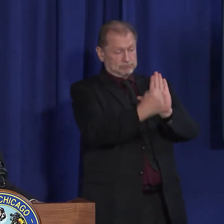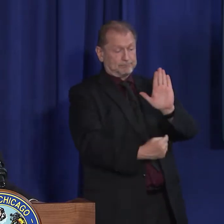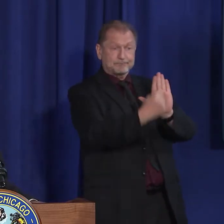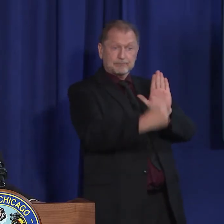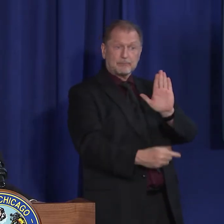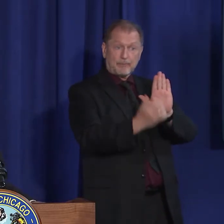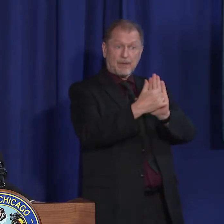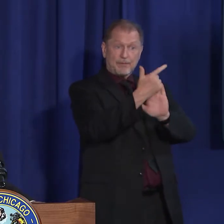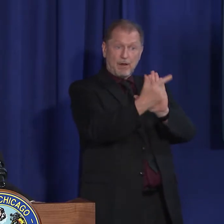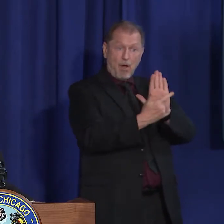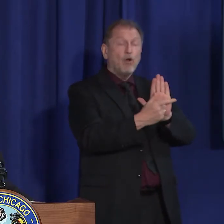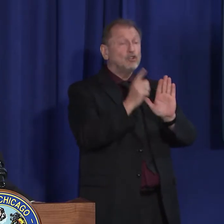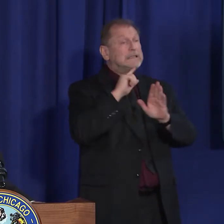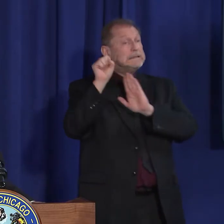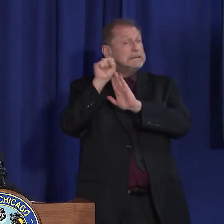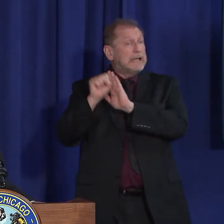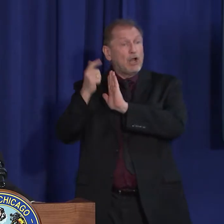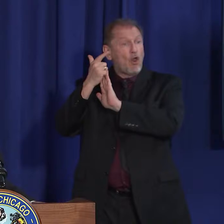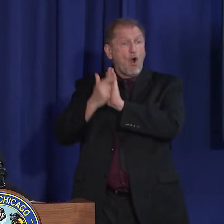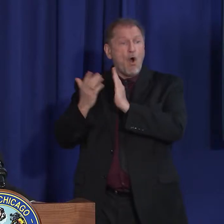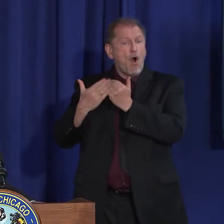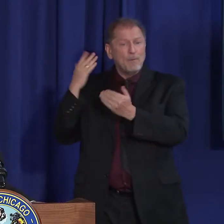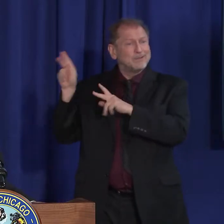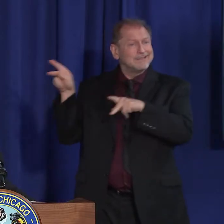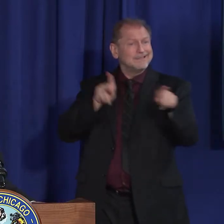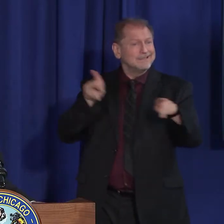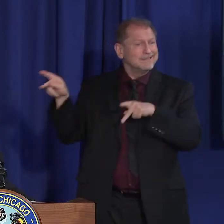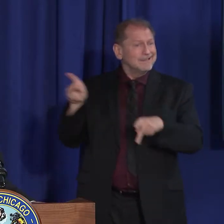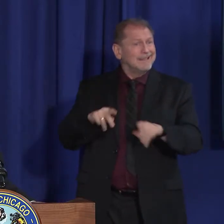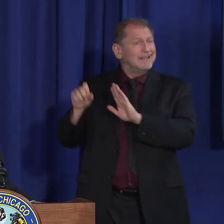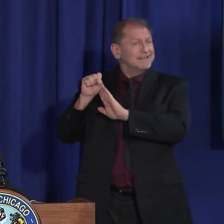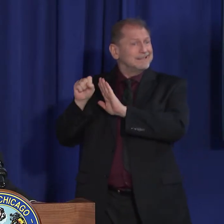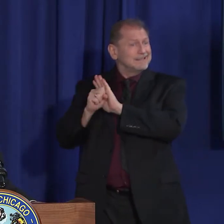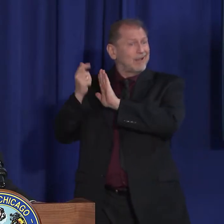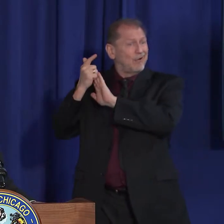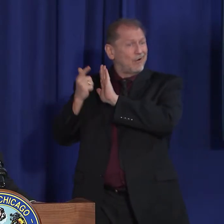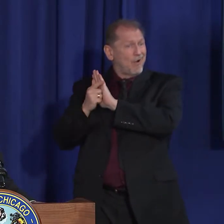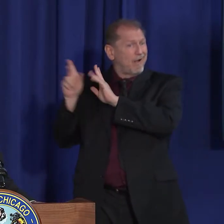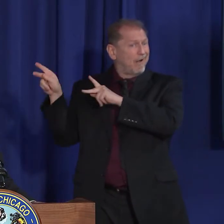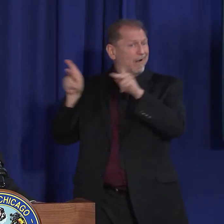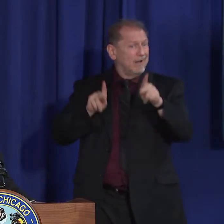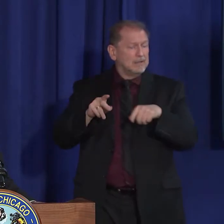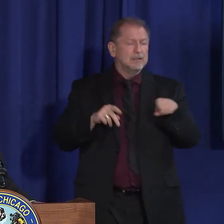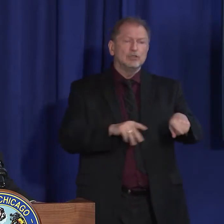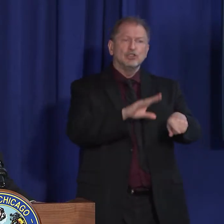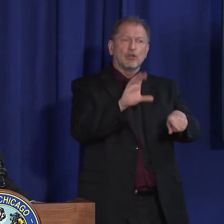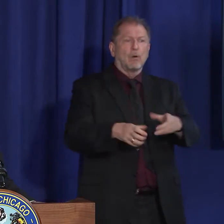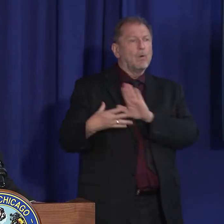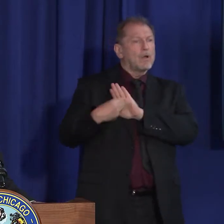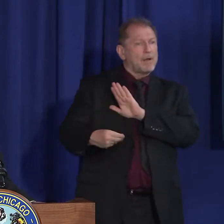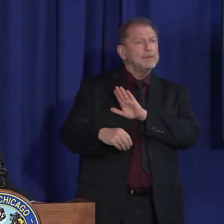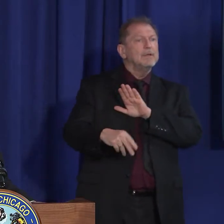sanctioned under state law. It's already sanctioned under state law. So what we're doing is